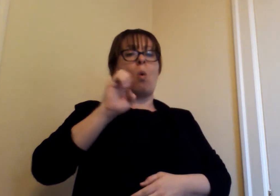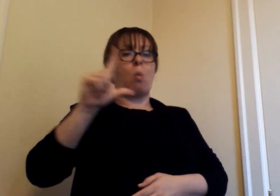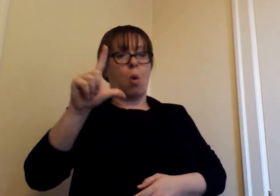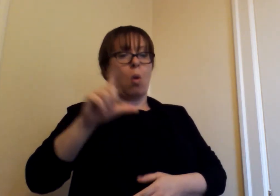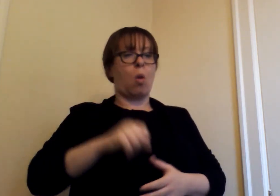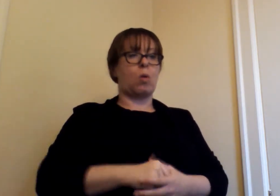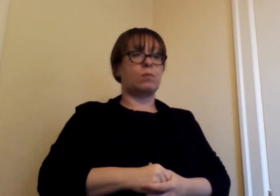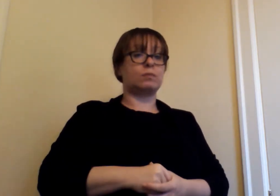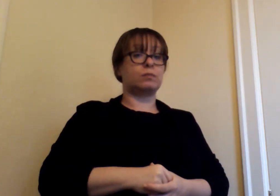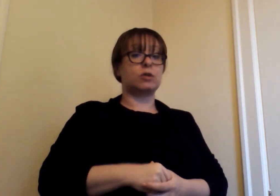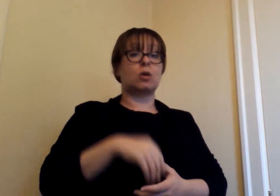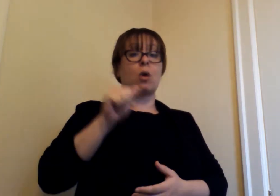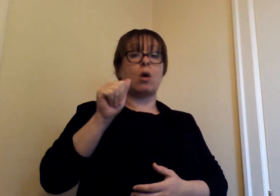more elastic to the touch.